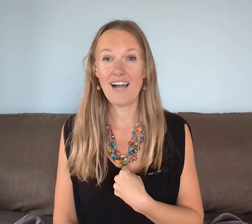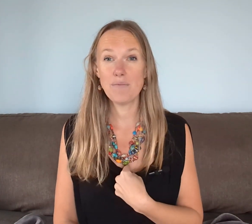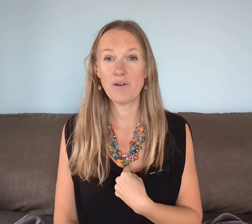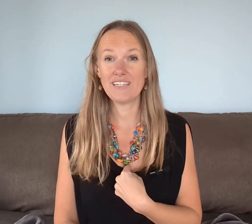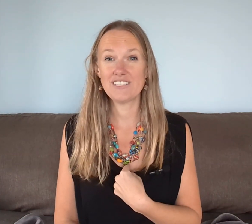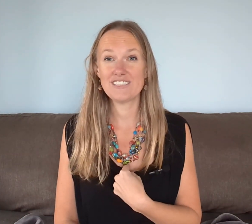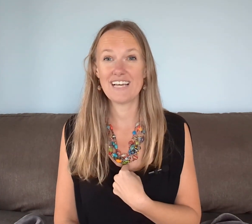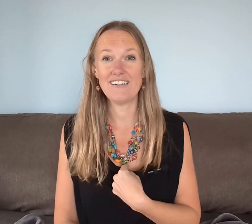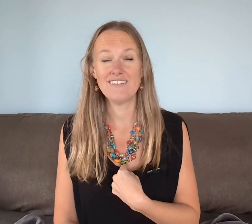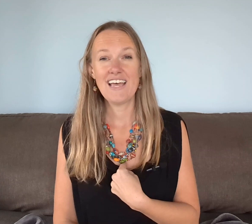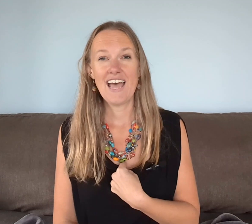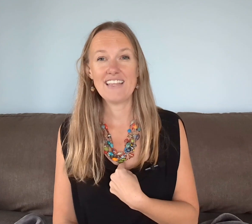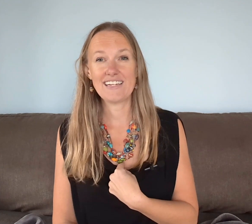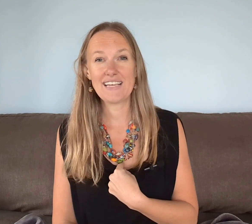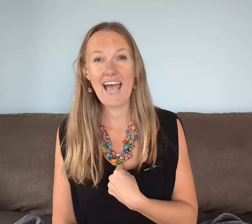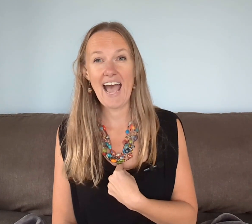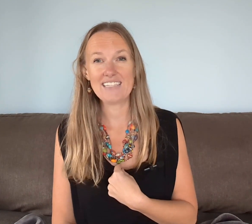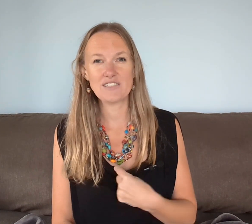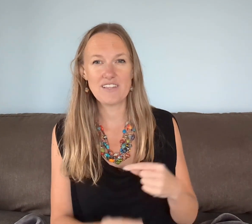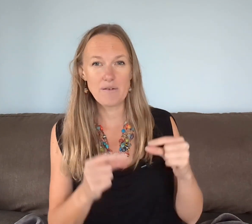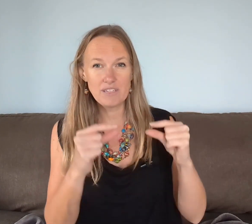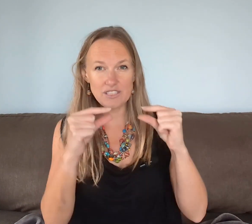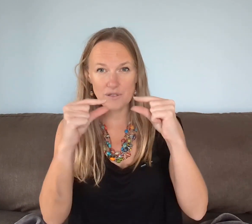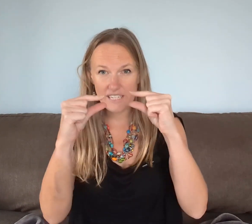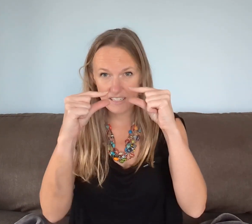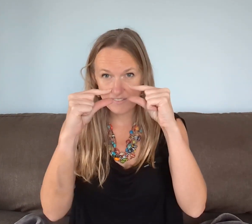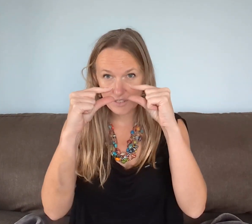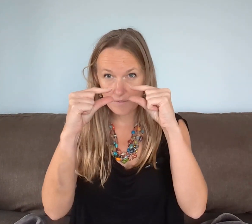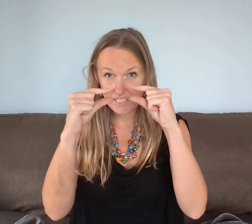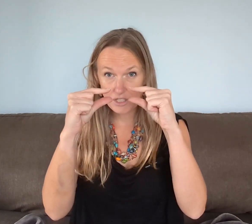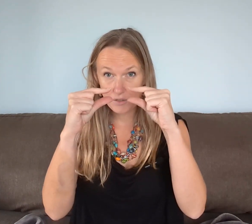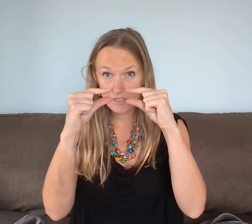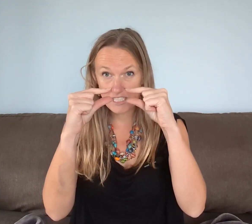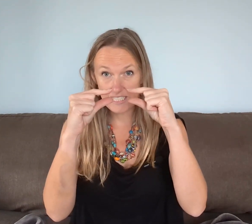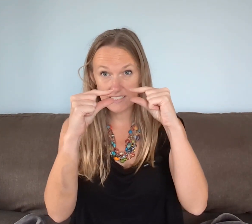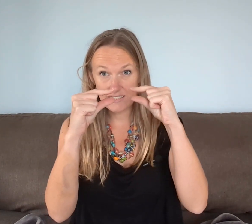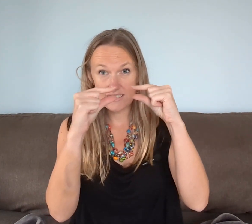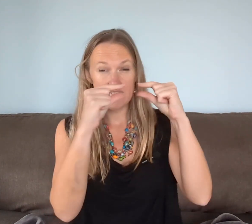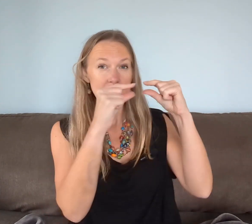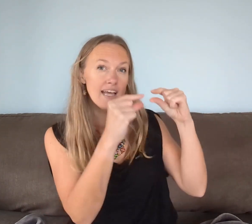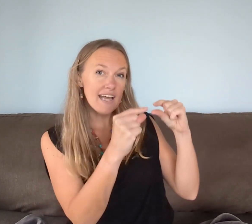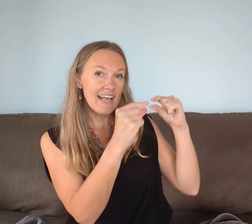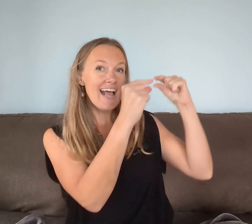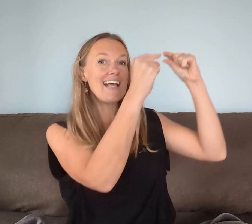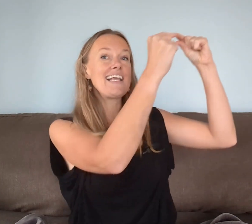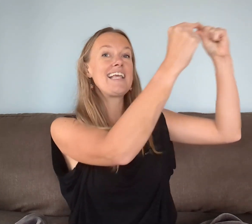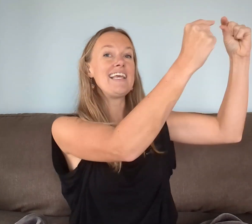I, pointing to yourself, and then cast. So for that, we're going to do give. So you make two G's, okay?